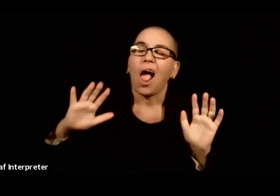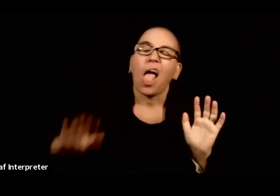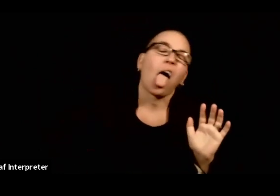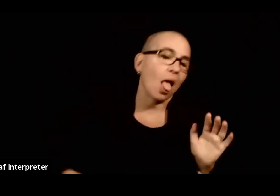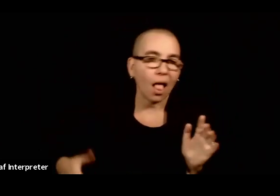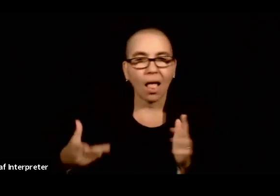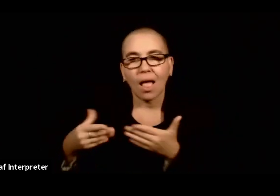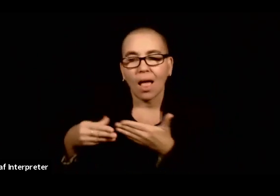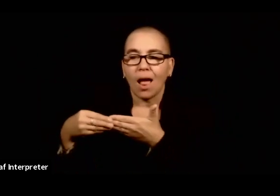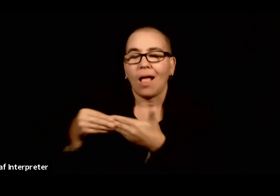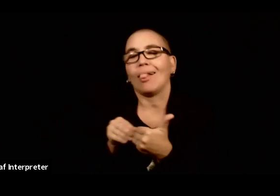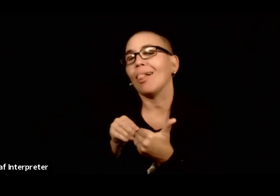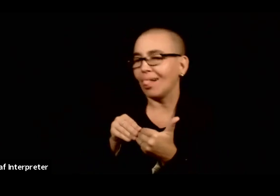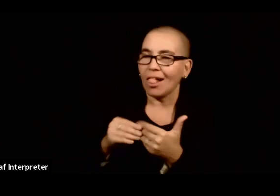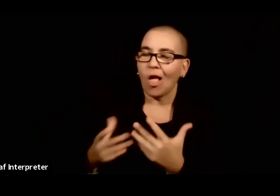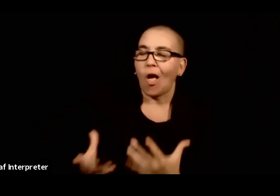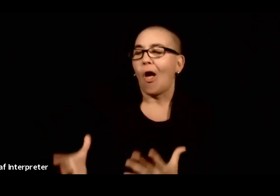Thank you.